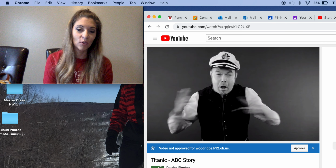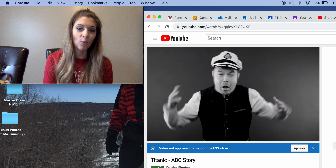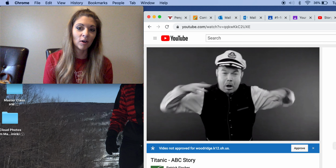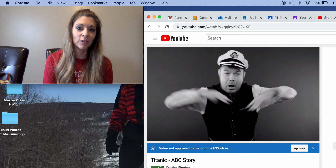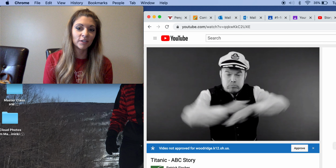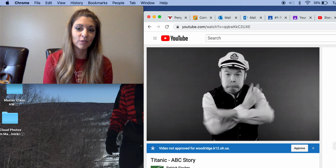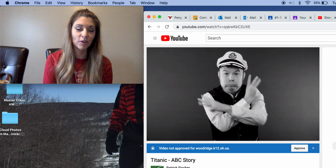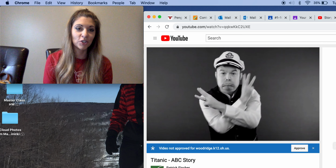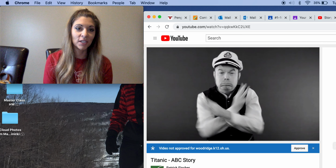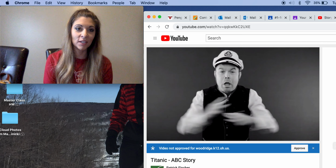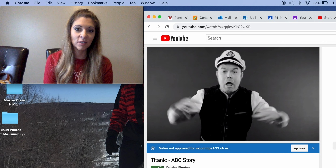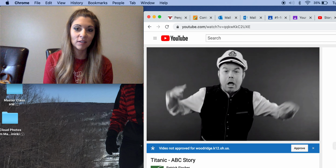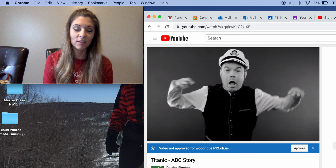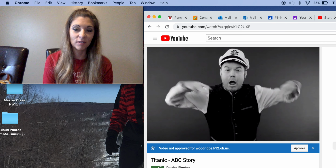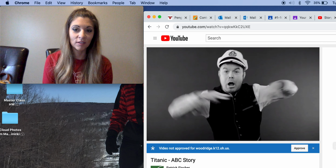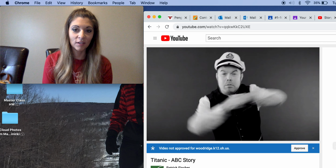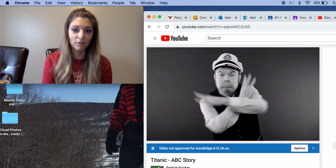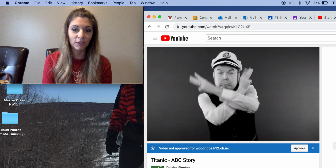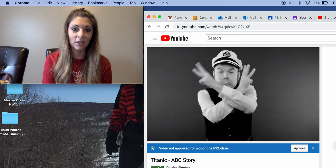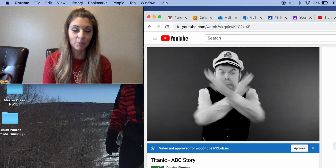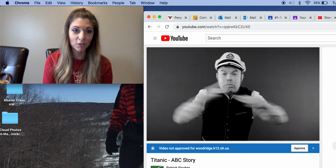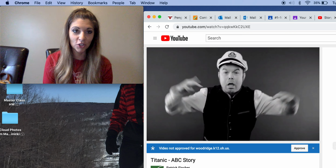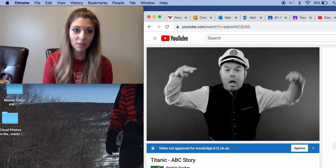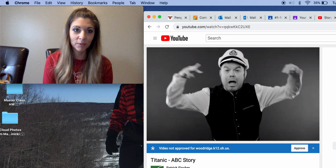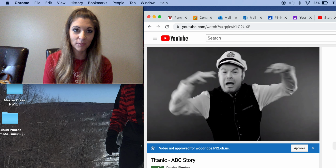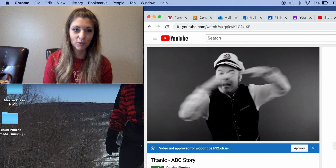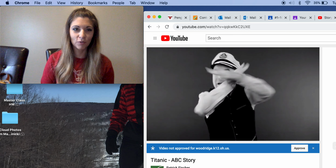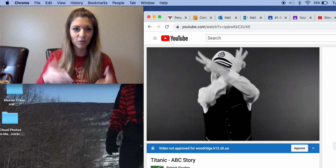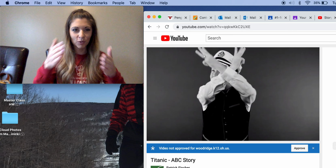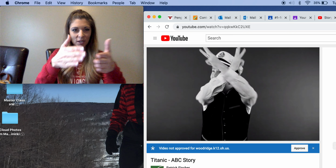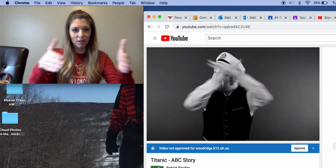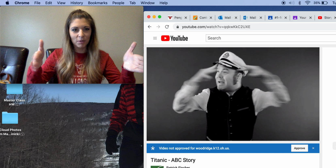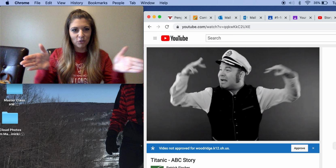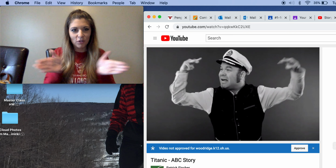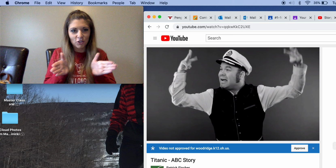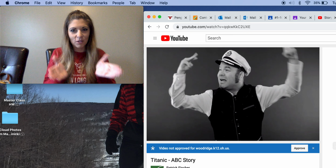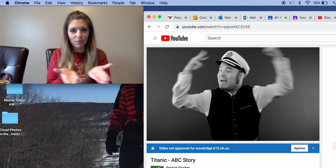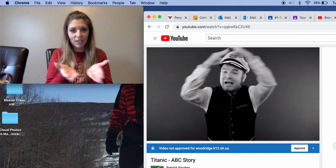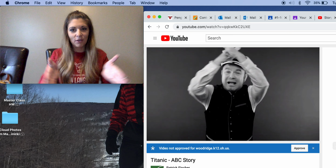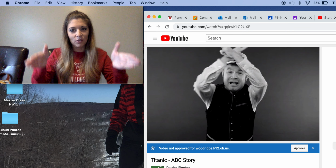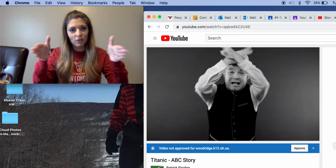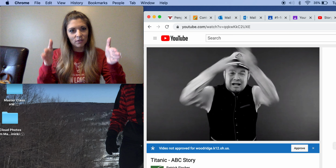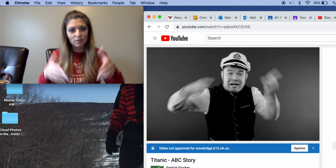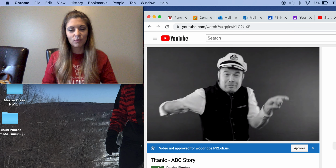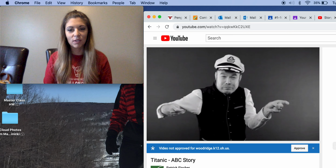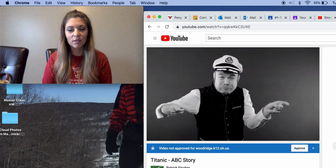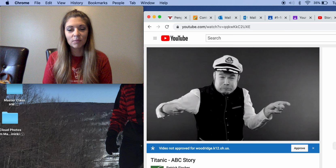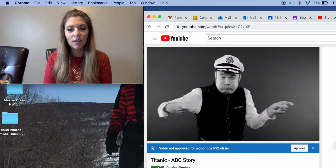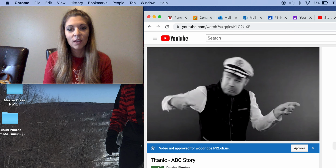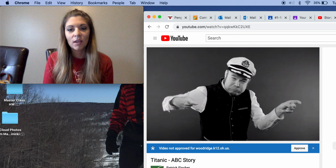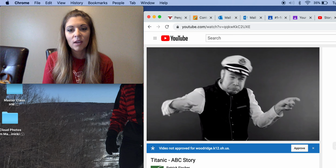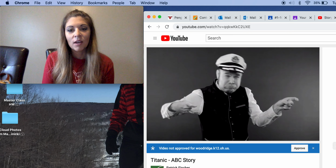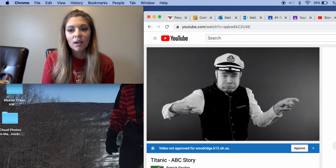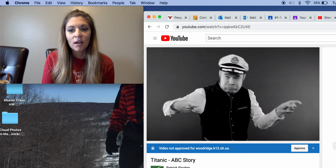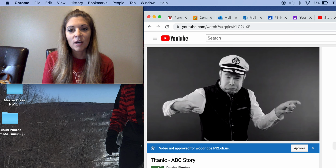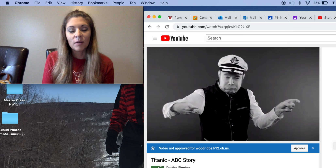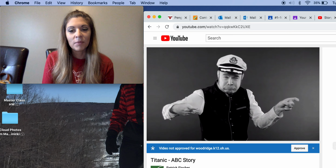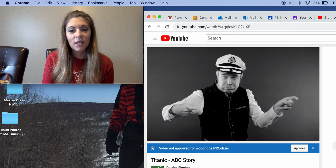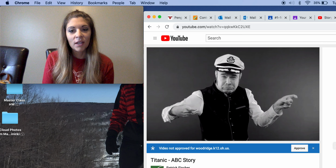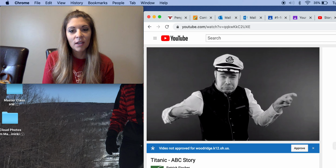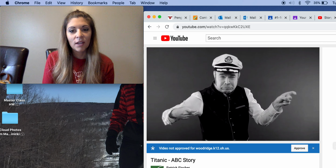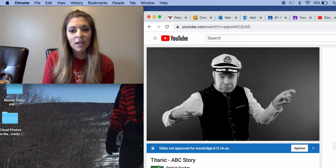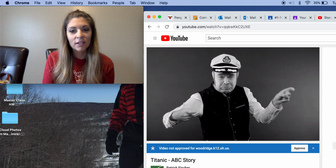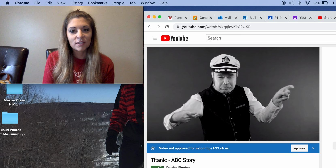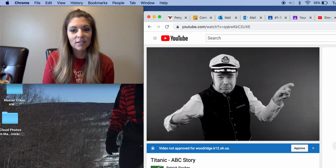and now water is rushing in and filling up the ship. So you can kind of picture the ship, like how it looks with